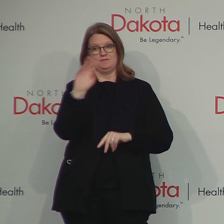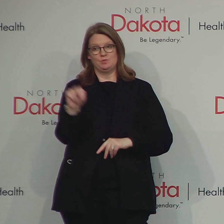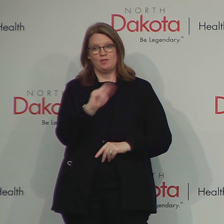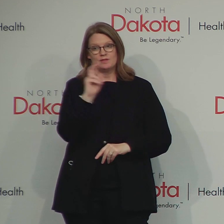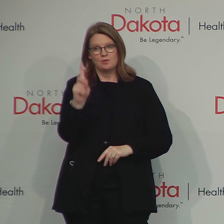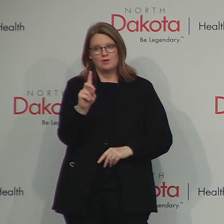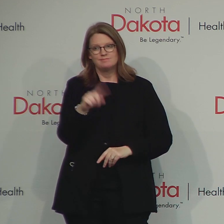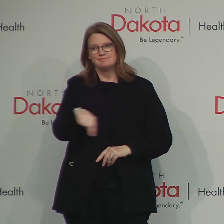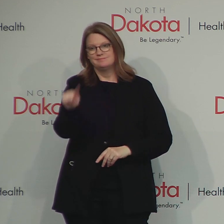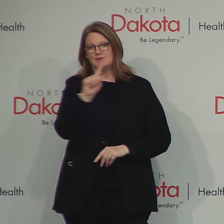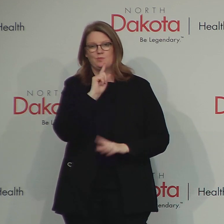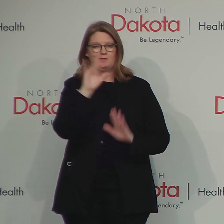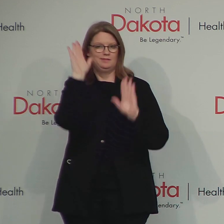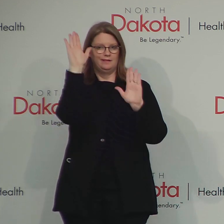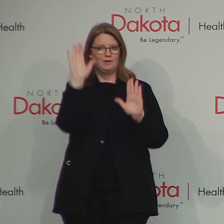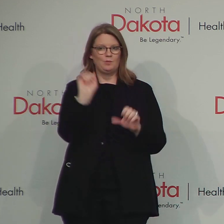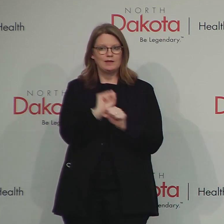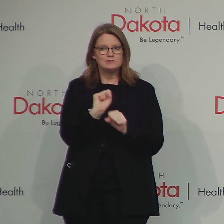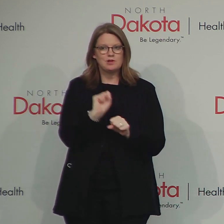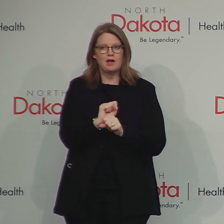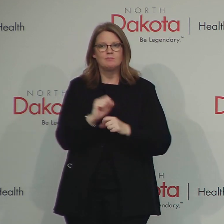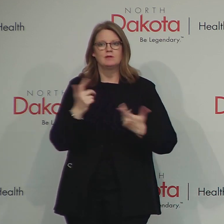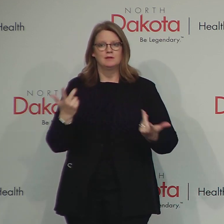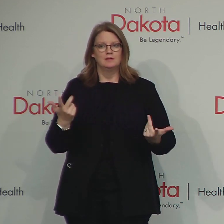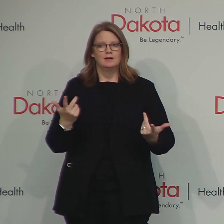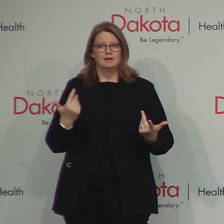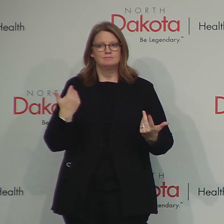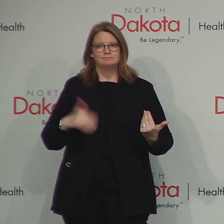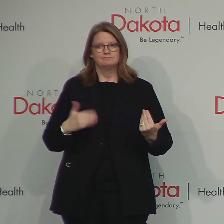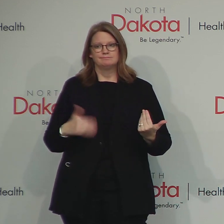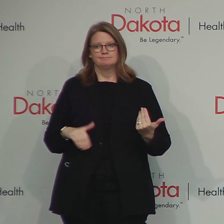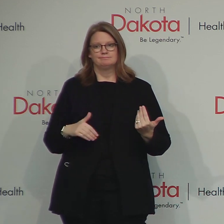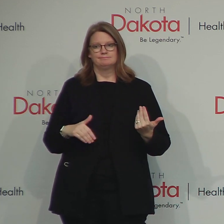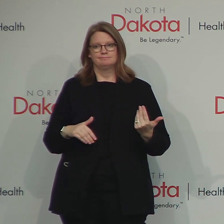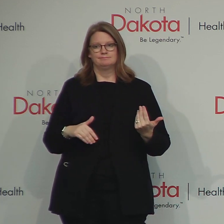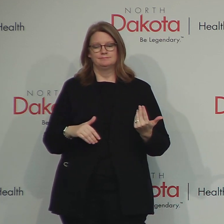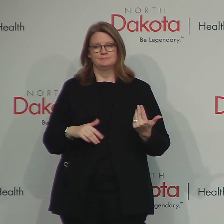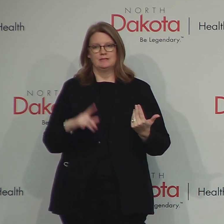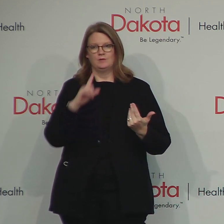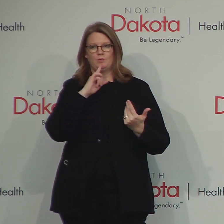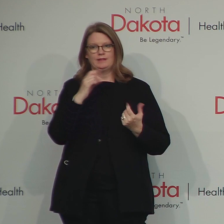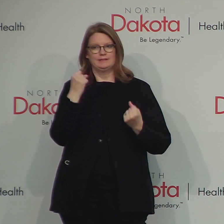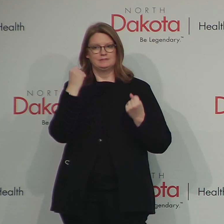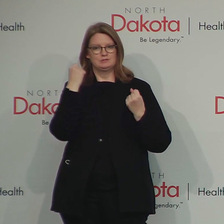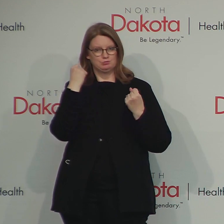doing a great job that helped us be in this position today, which is really in